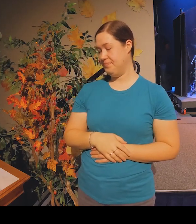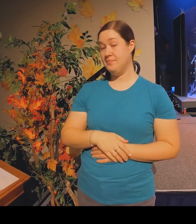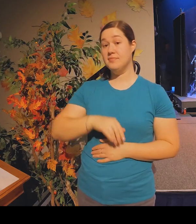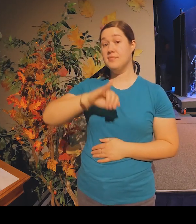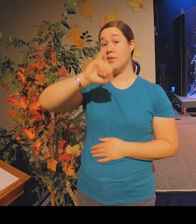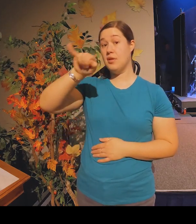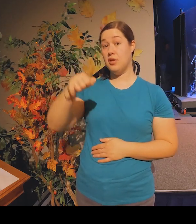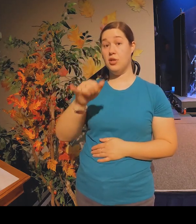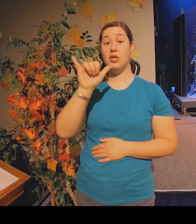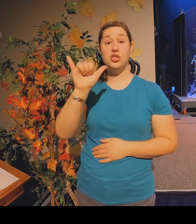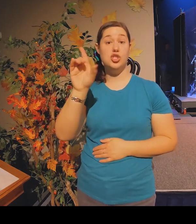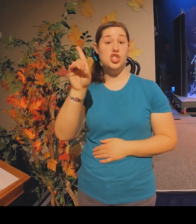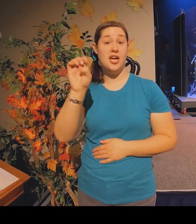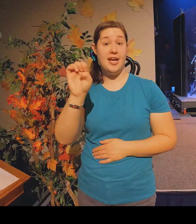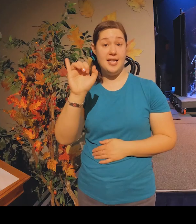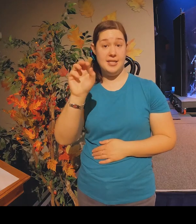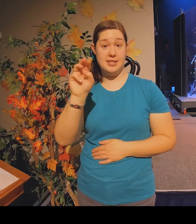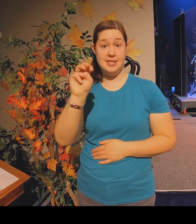Jaden Renwald.